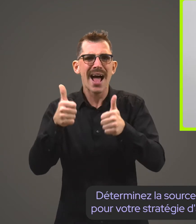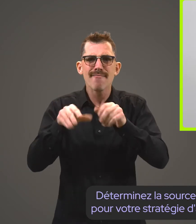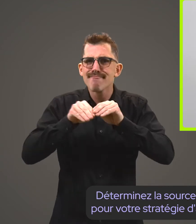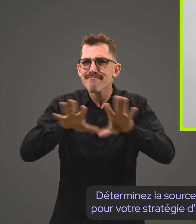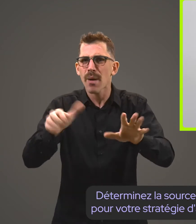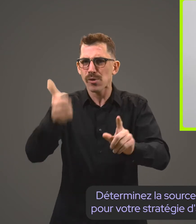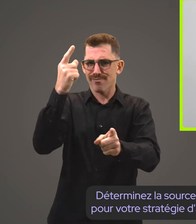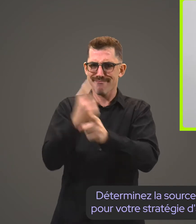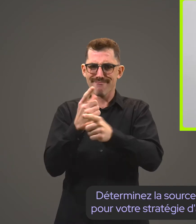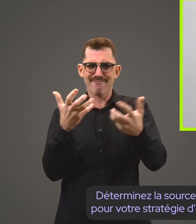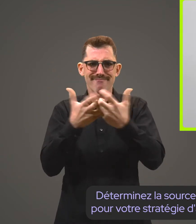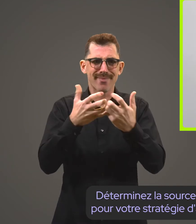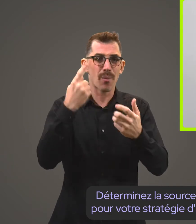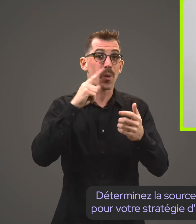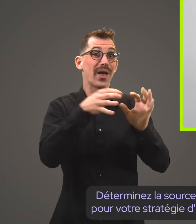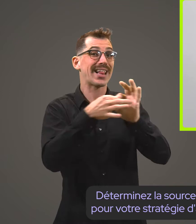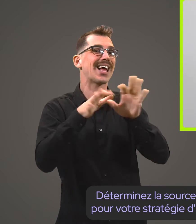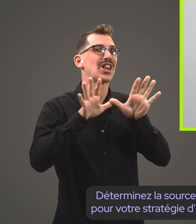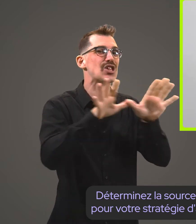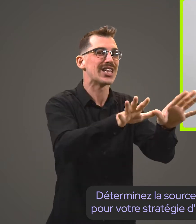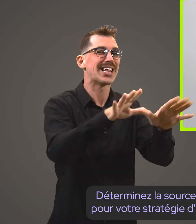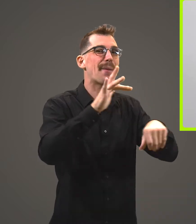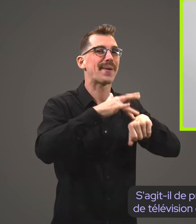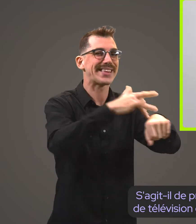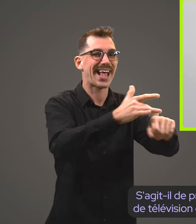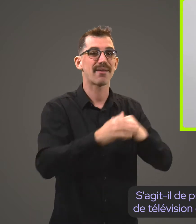relevant media source for your knowledge translation